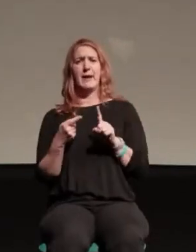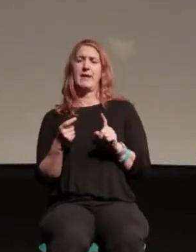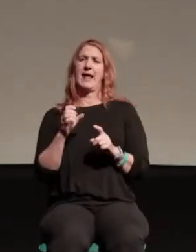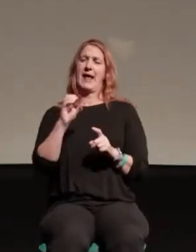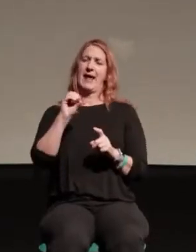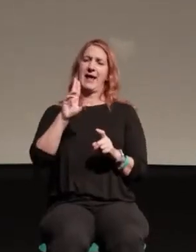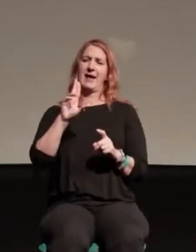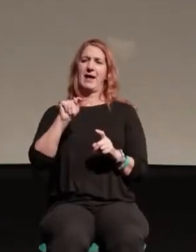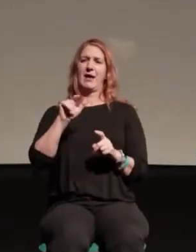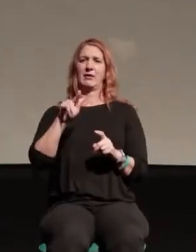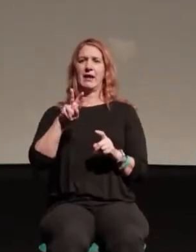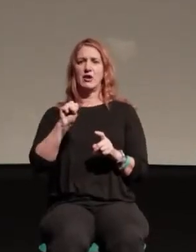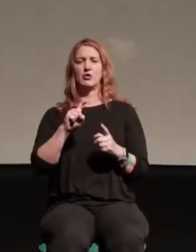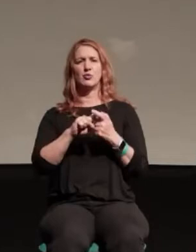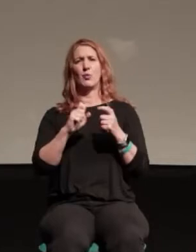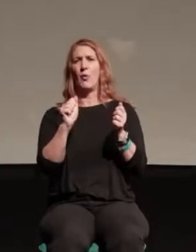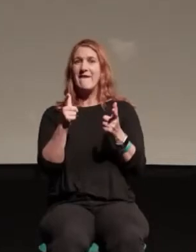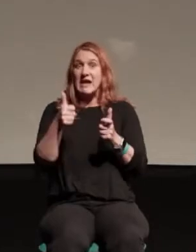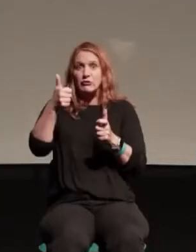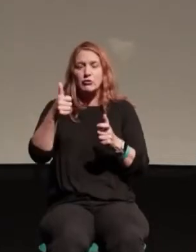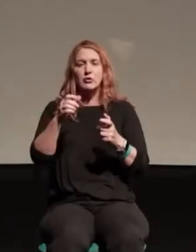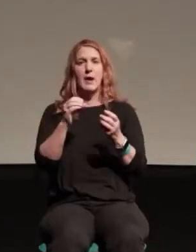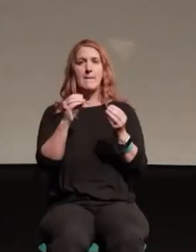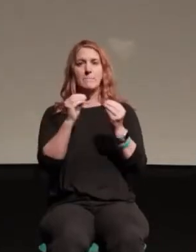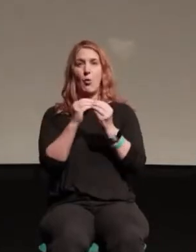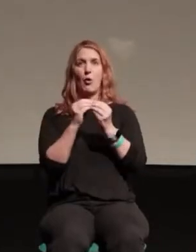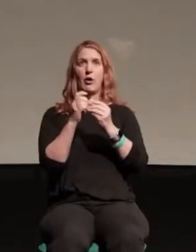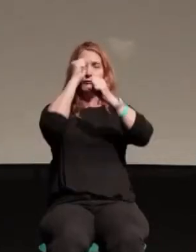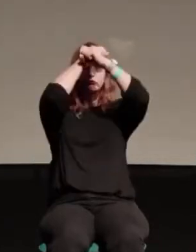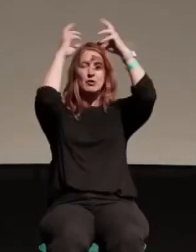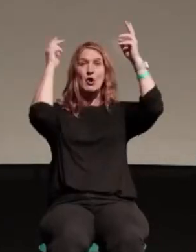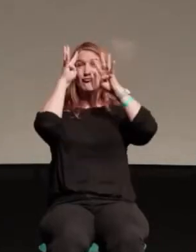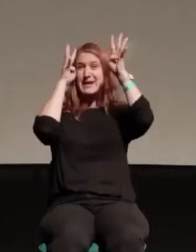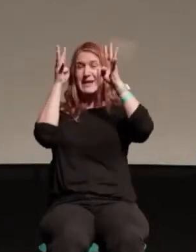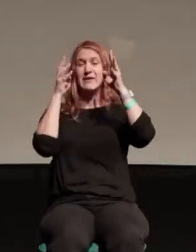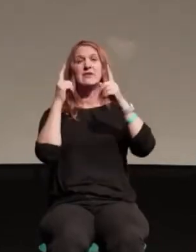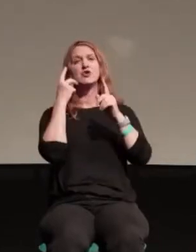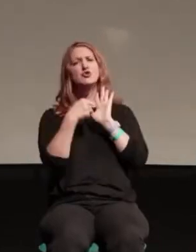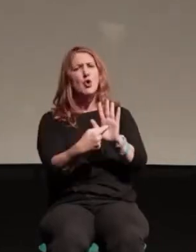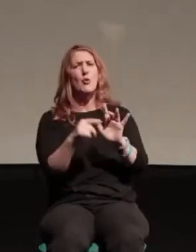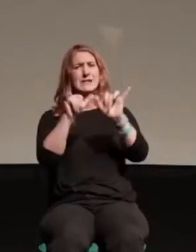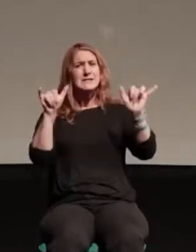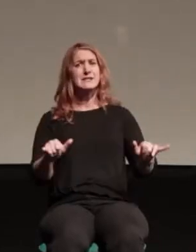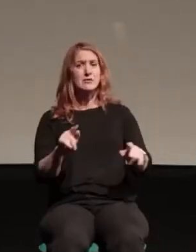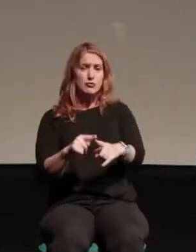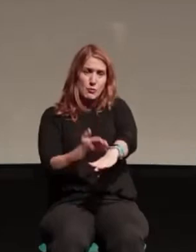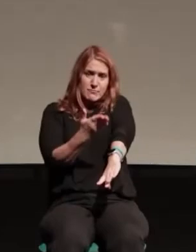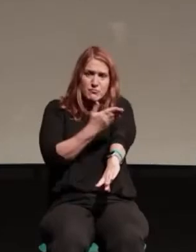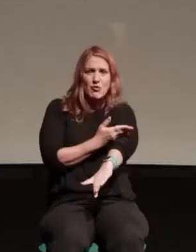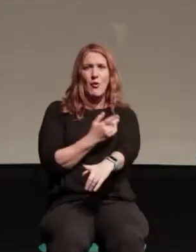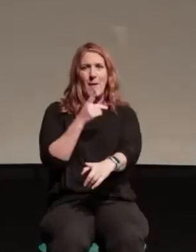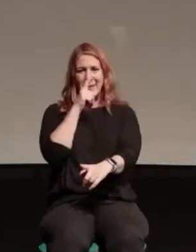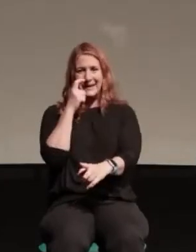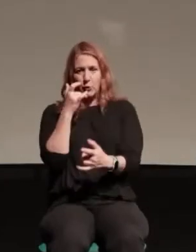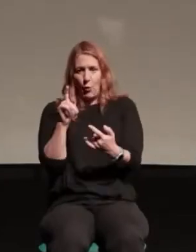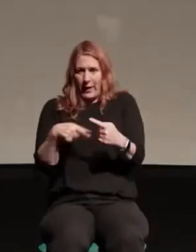speed and a little more vision to say, yes, the system could reflect this, because when it does and it does it right, the potential for